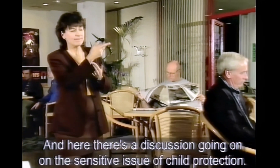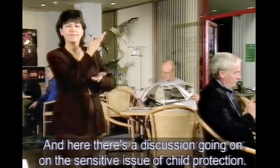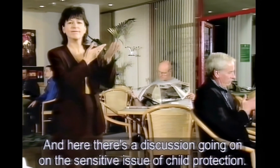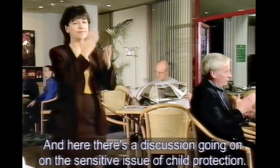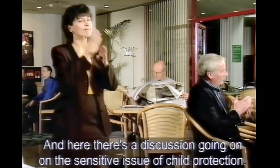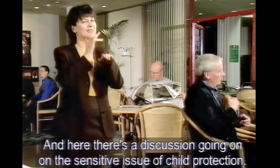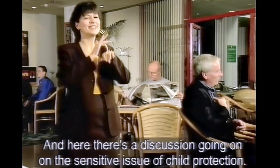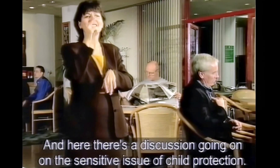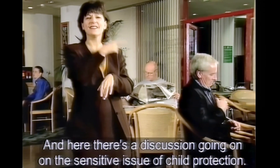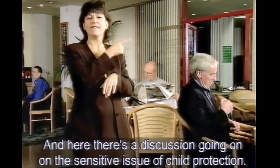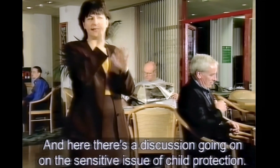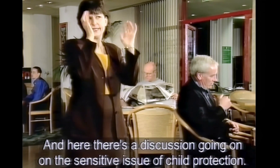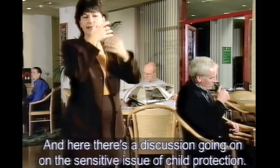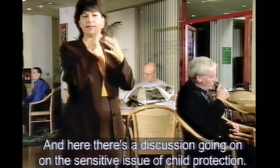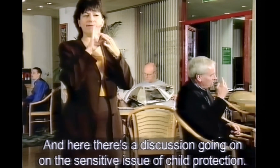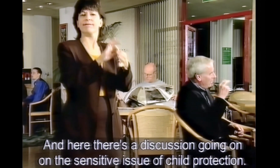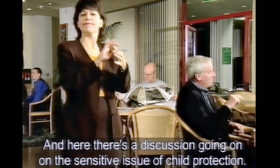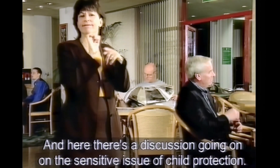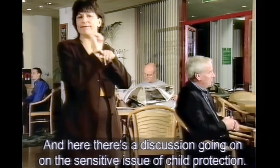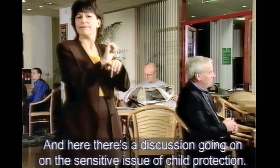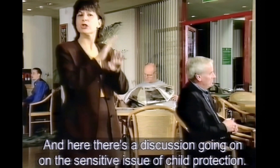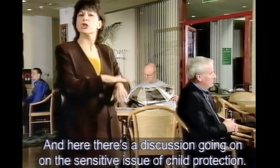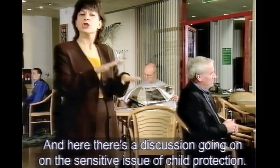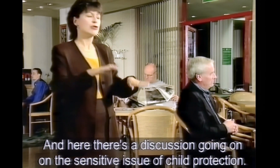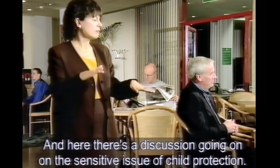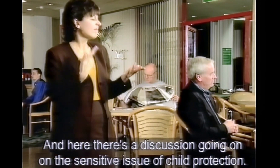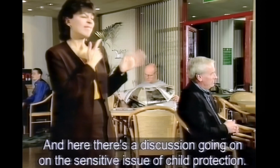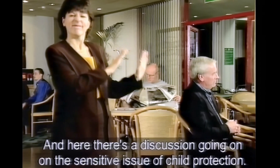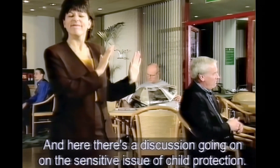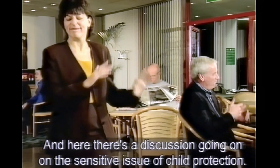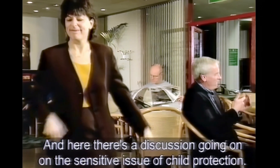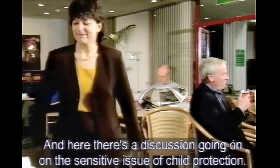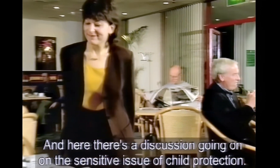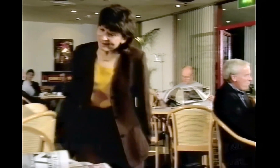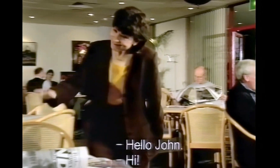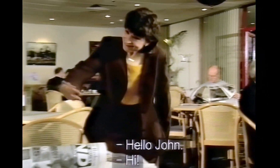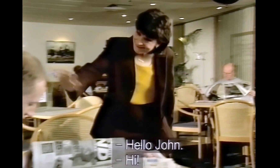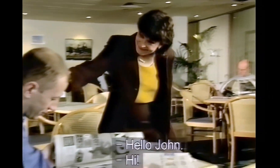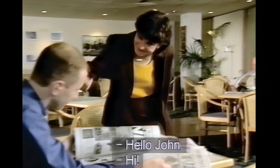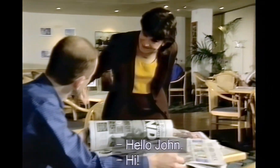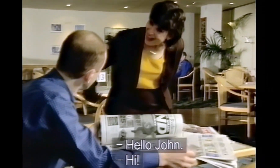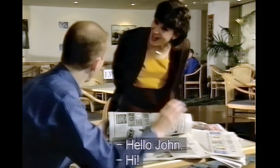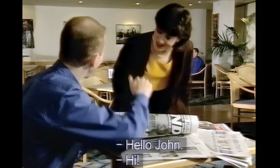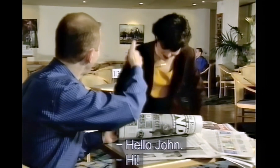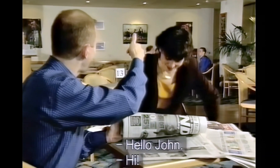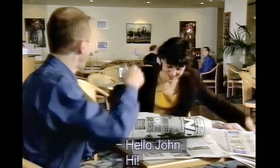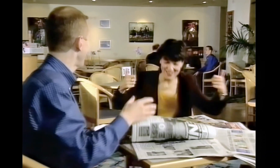And here there's a discussion going on the sensitive issue of child protection. Hello, John.